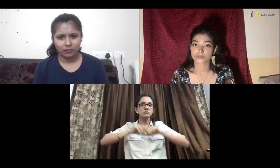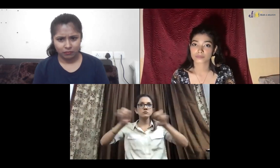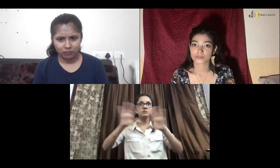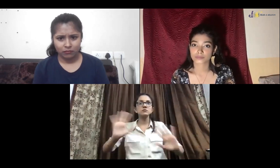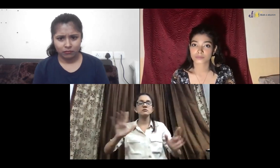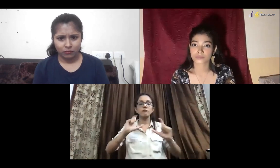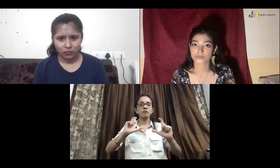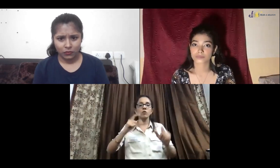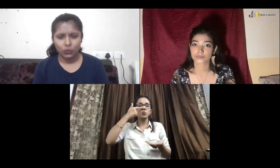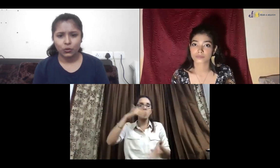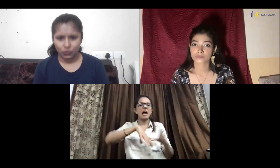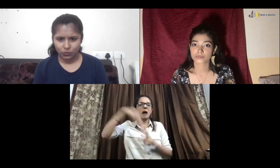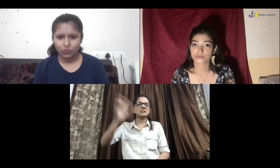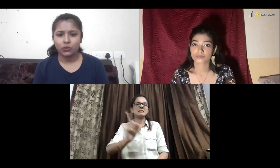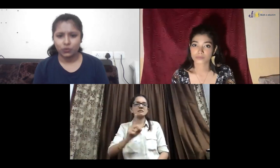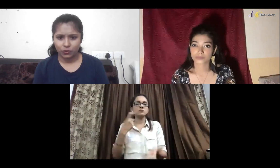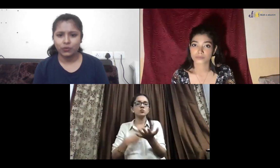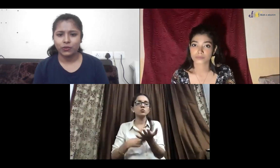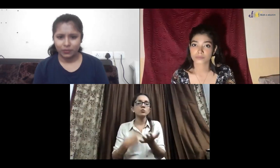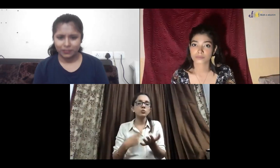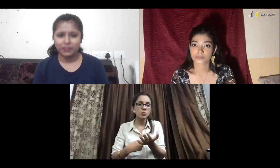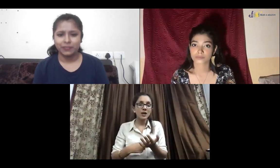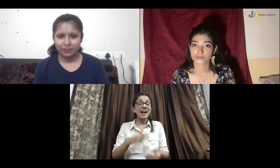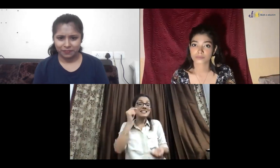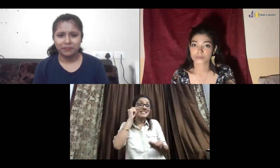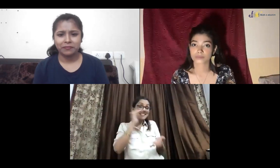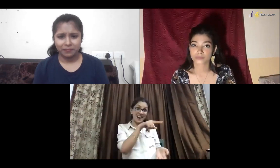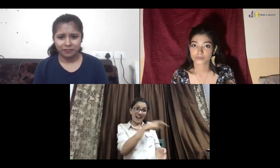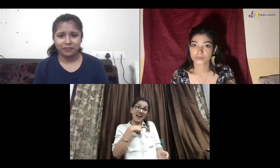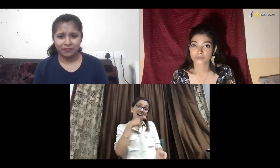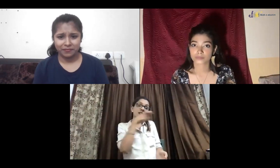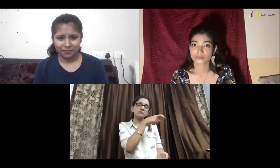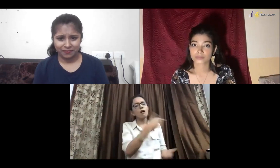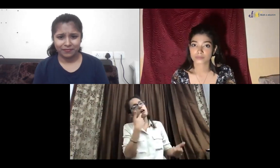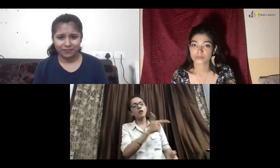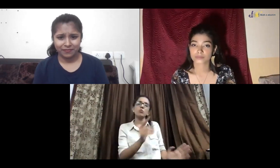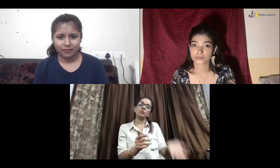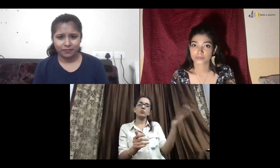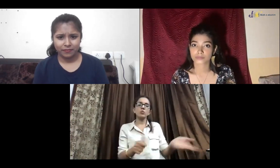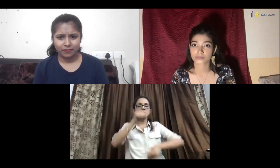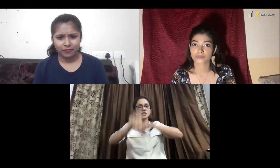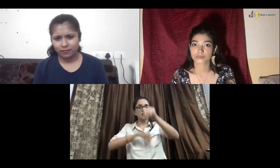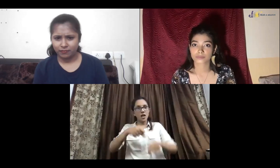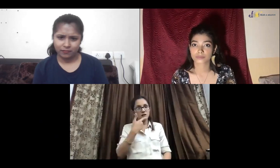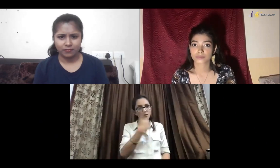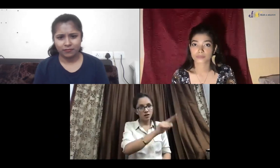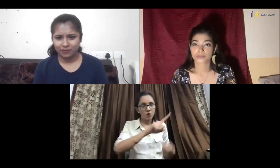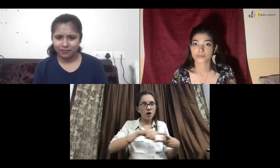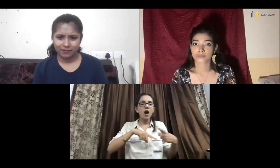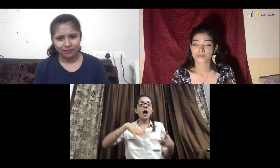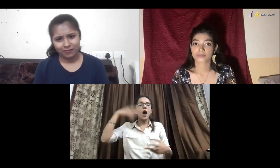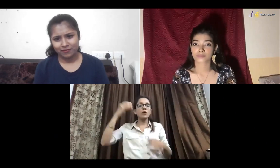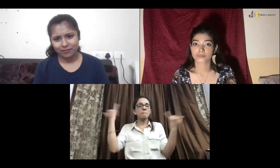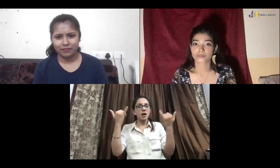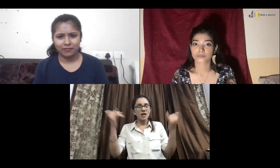not wrong at any part, because I thought that yeah, I have to be careful, and being a woman, they said you